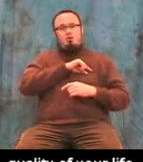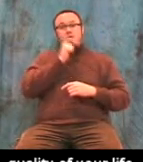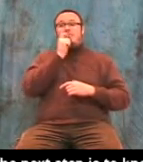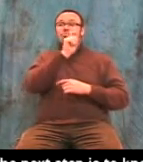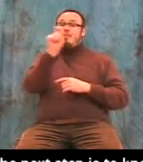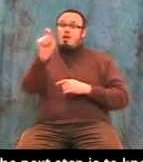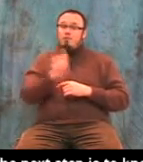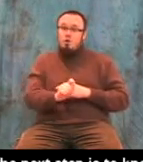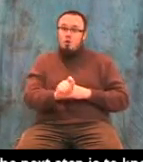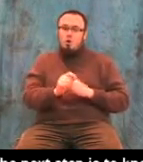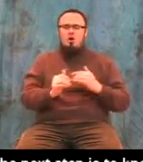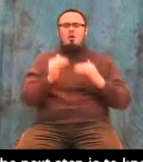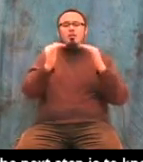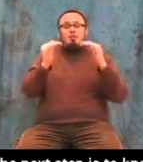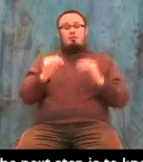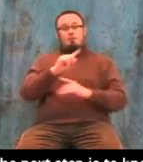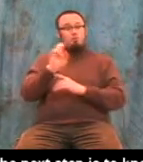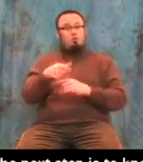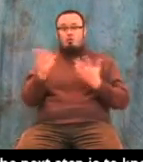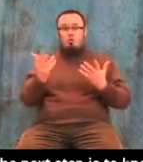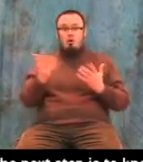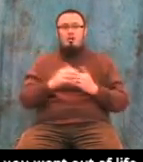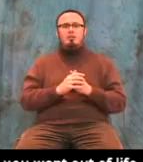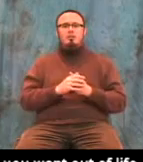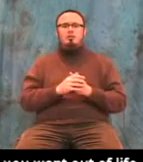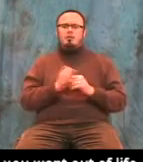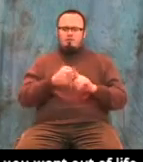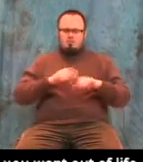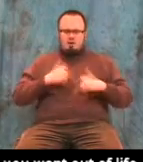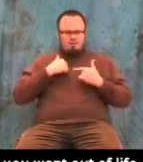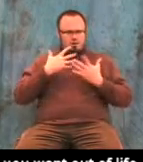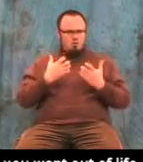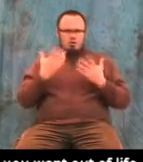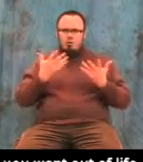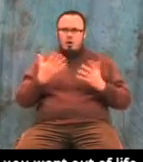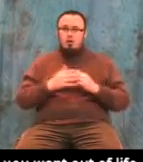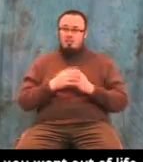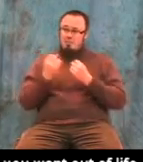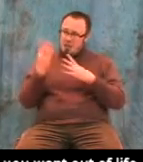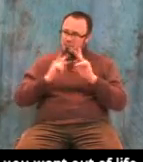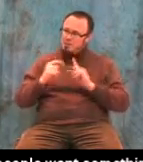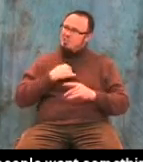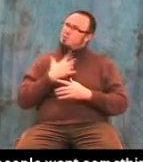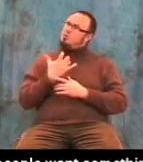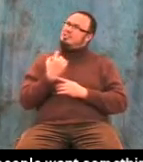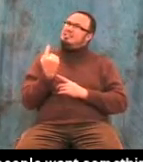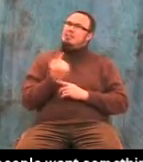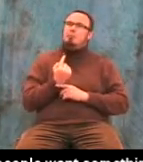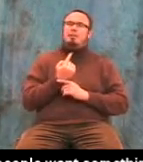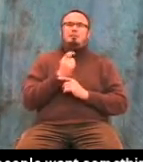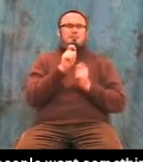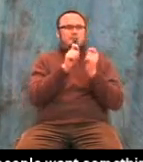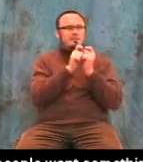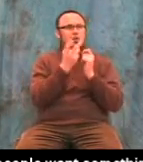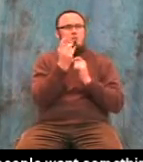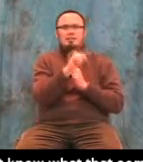Therefore, the next question is to know what you want out of life. Many people want something, but they don't know what that something